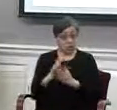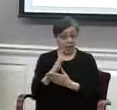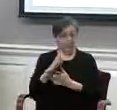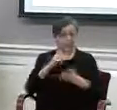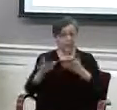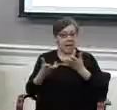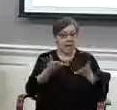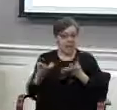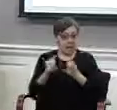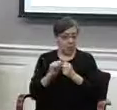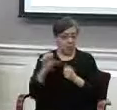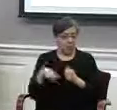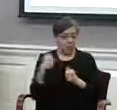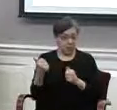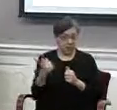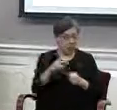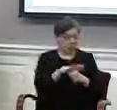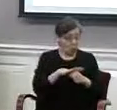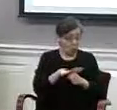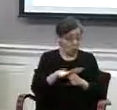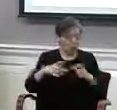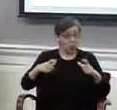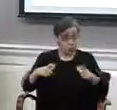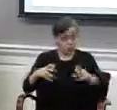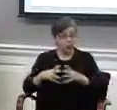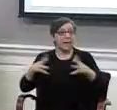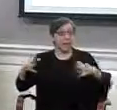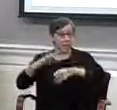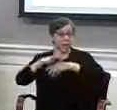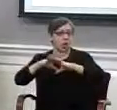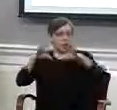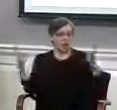with others, locally, regionally, and globally.